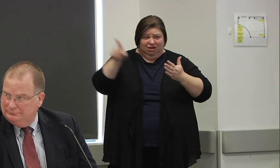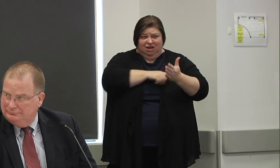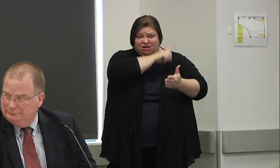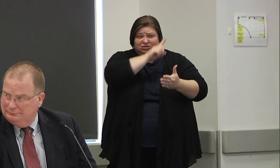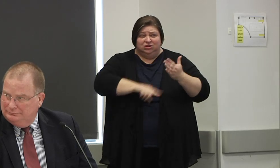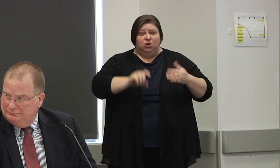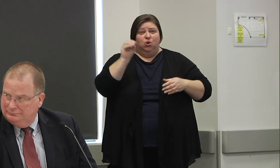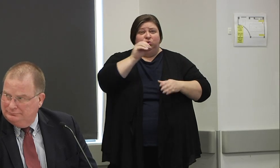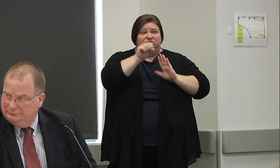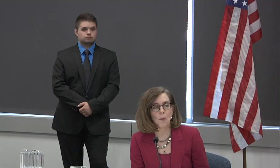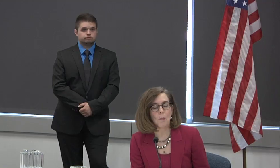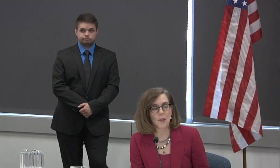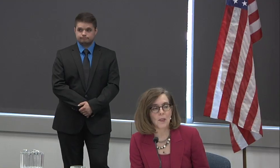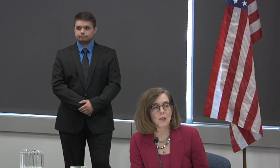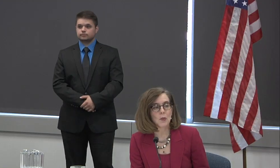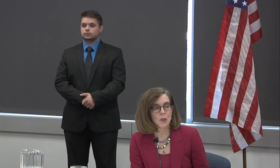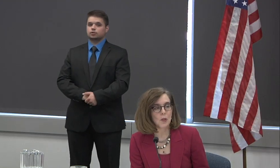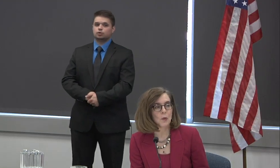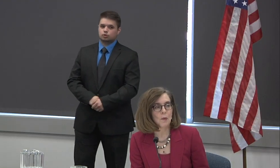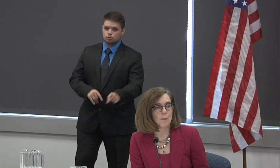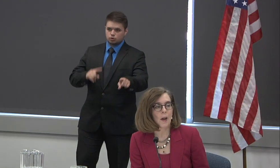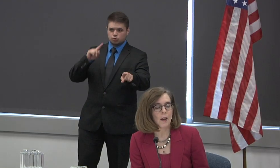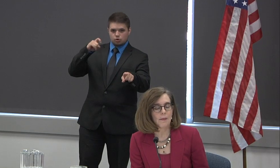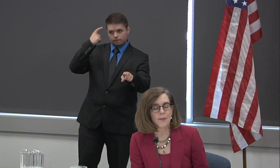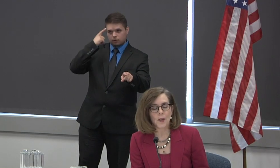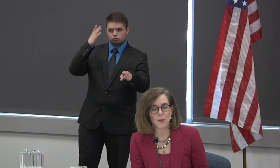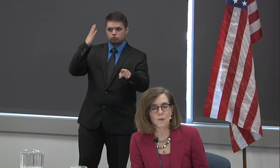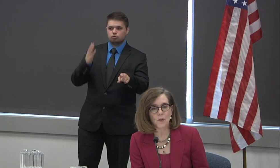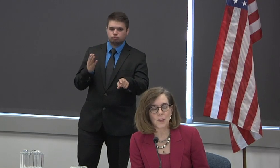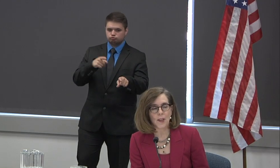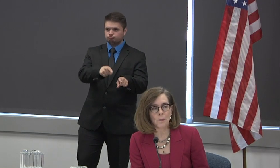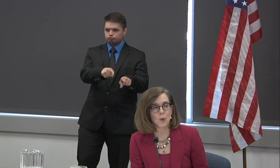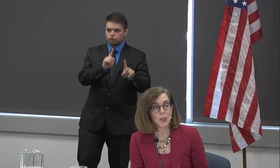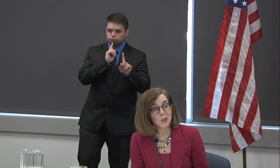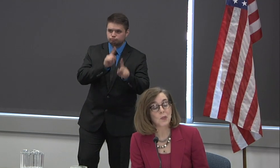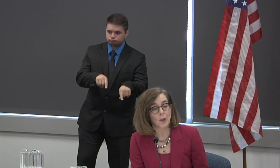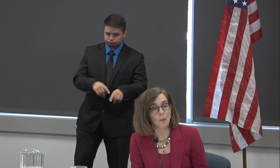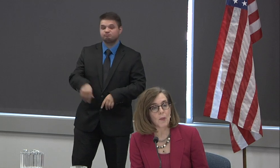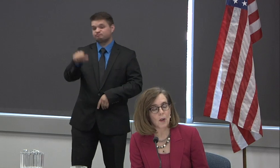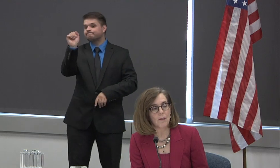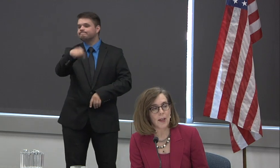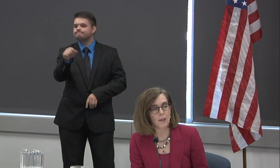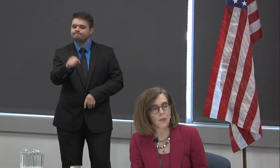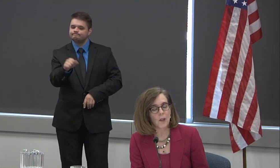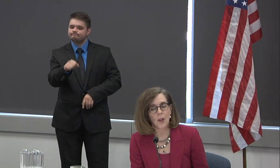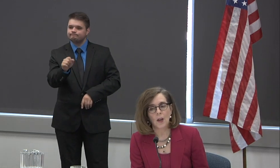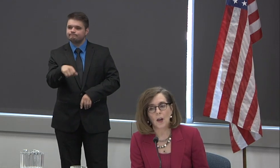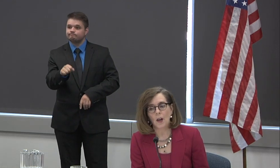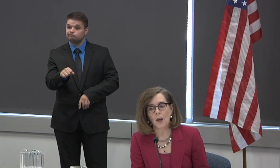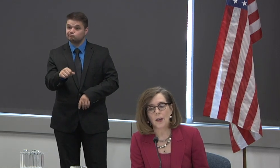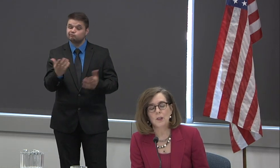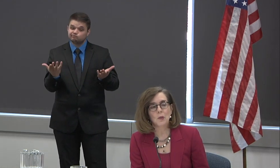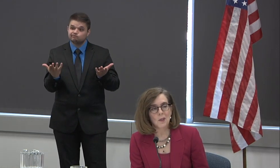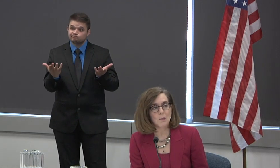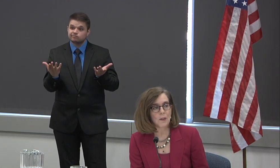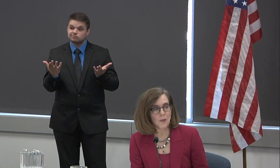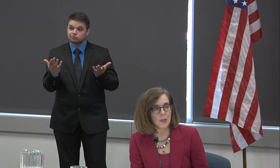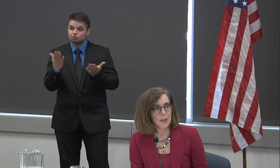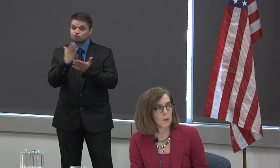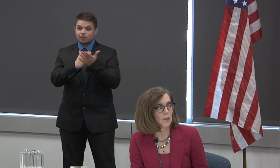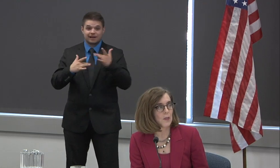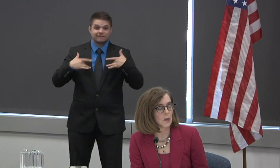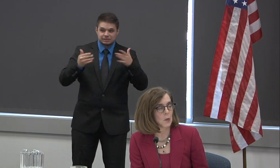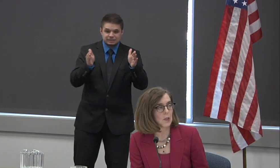is yes, but things could do, fairs and, for example, could do some of their events and do them differently